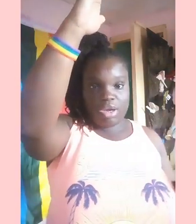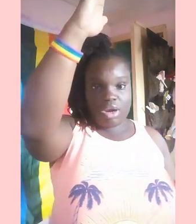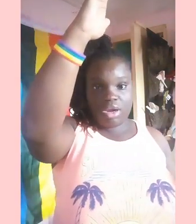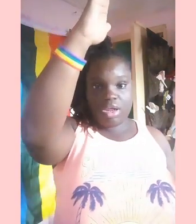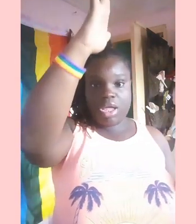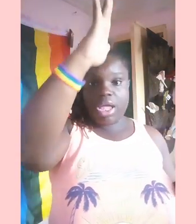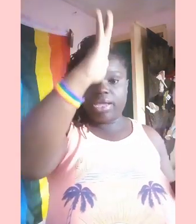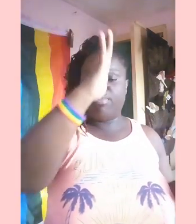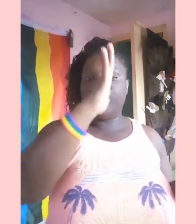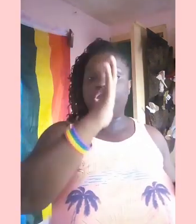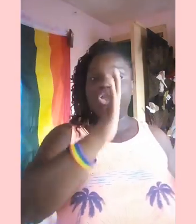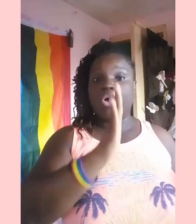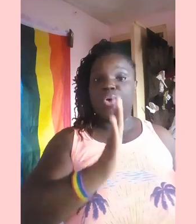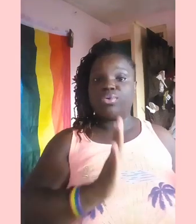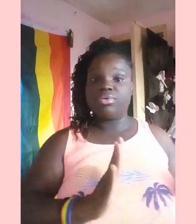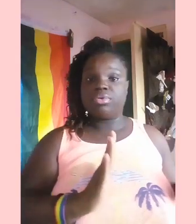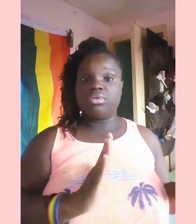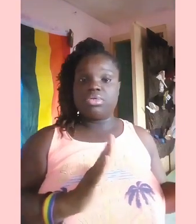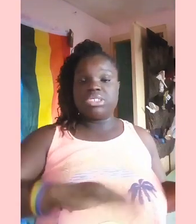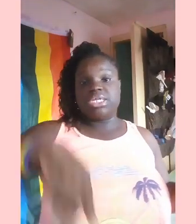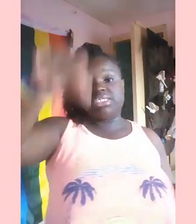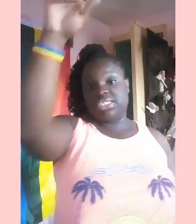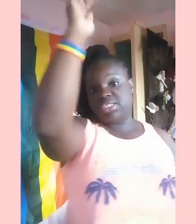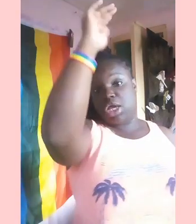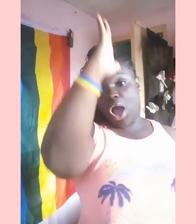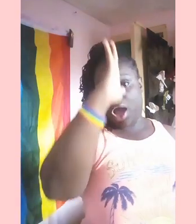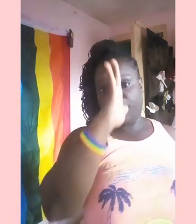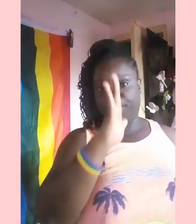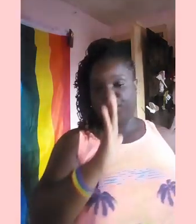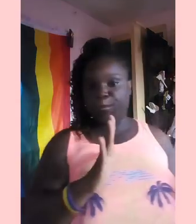here, you bring it down. So this is God.